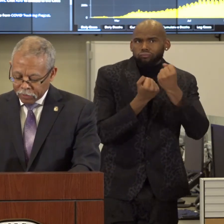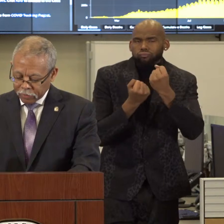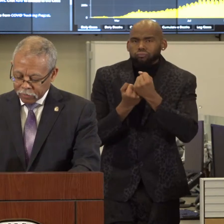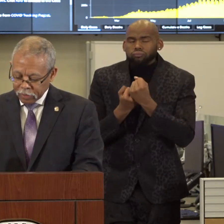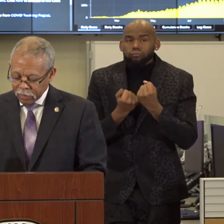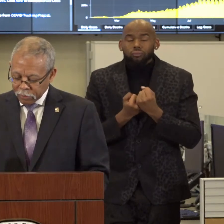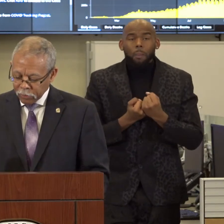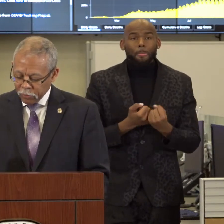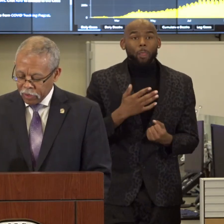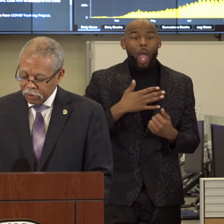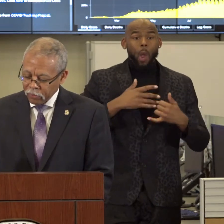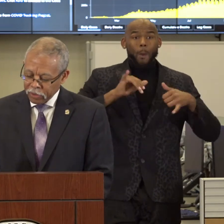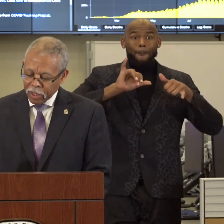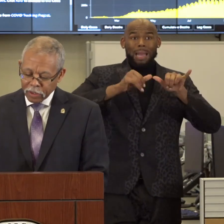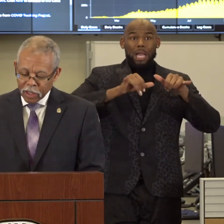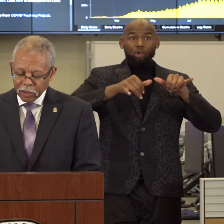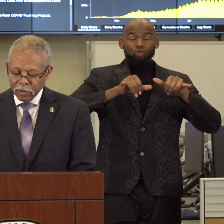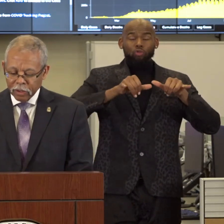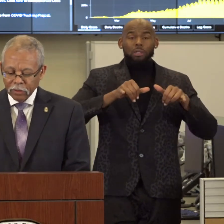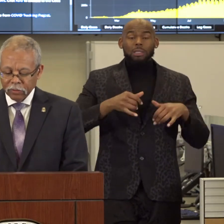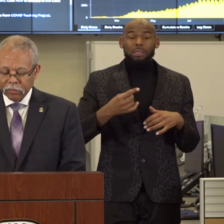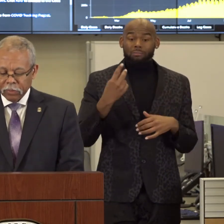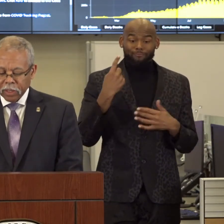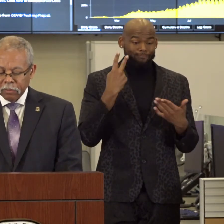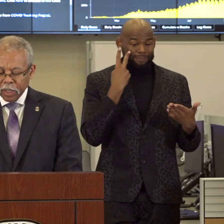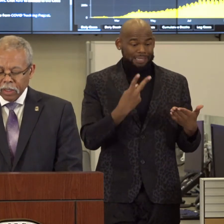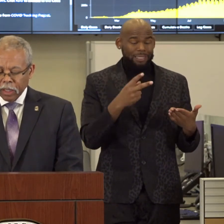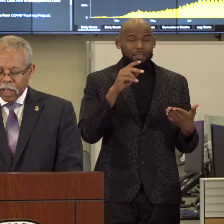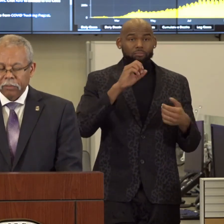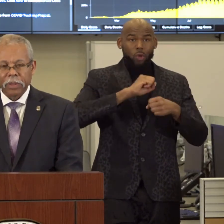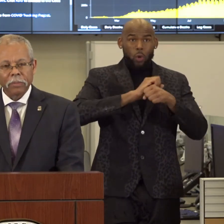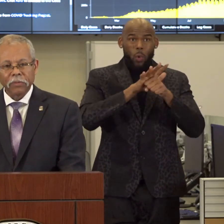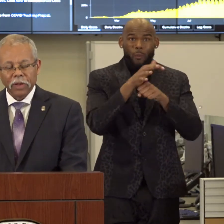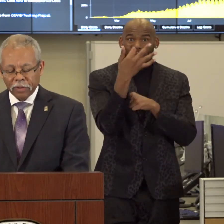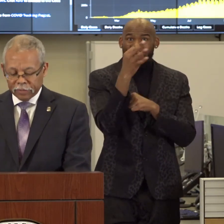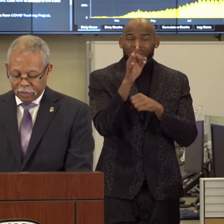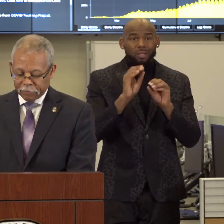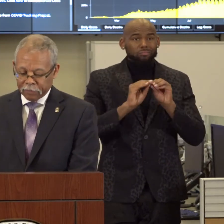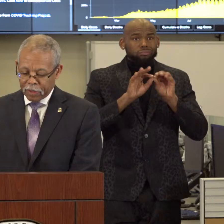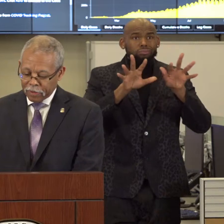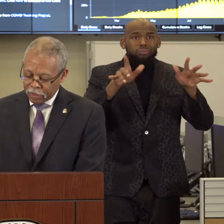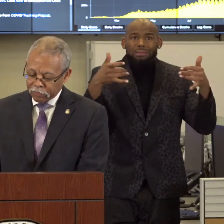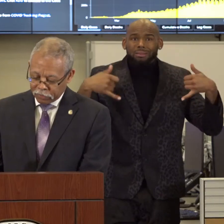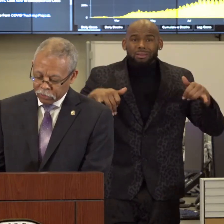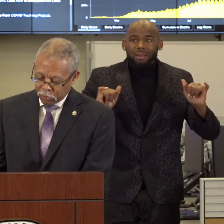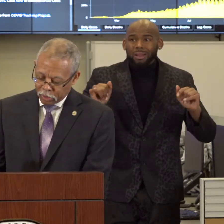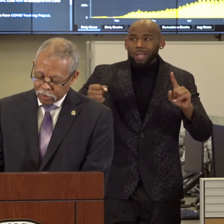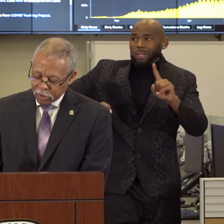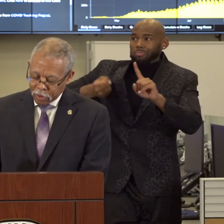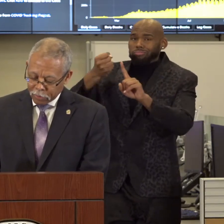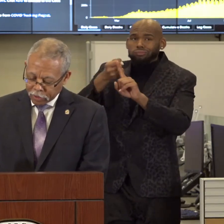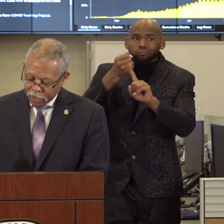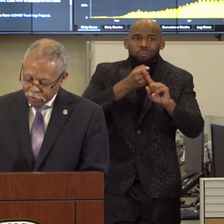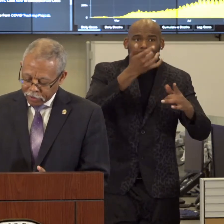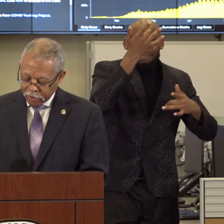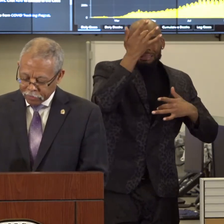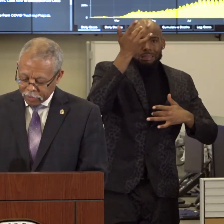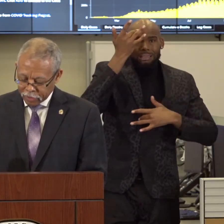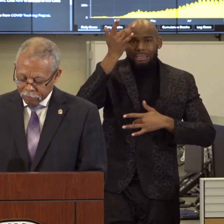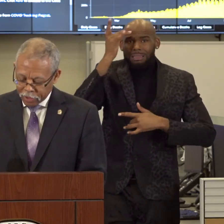key metrics prove that COVID-19 continues to spread and make a lot of people very sick, and that's for sure.